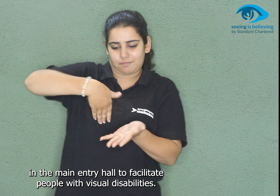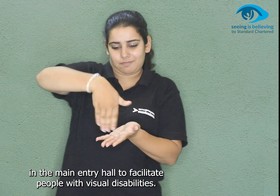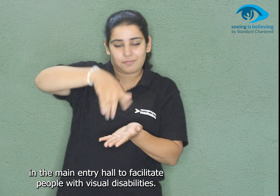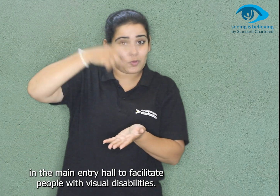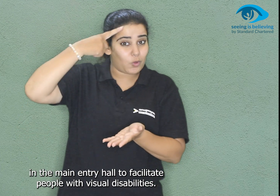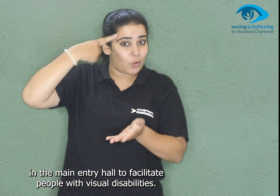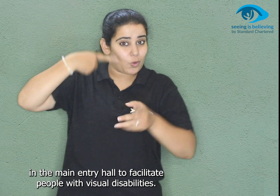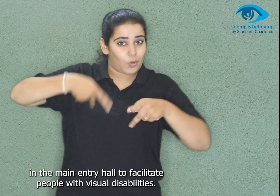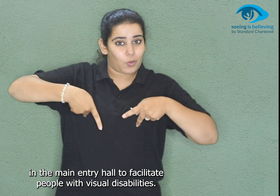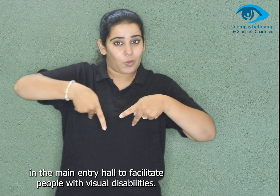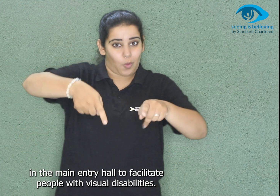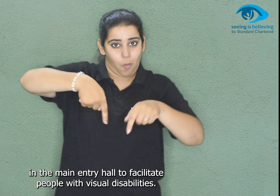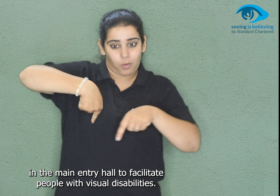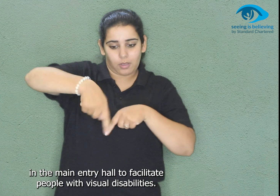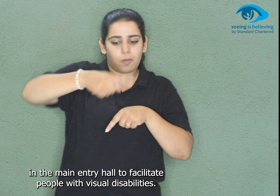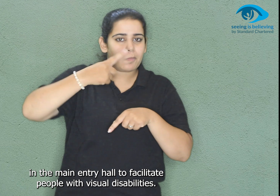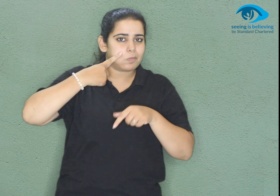facilitate people with visual disabilities.